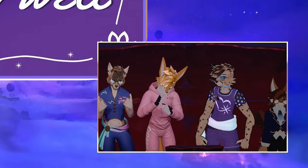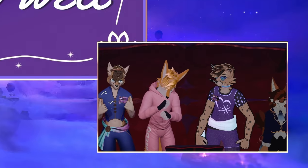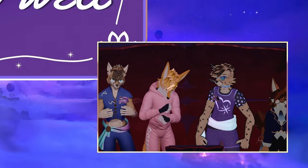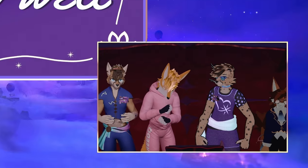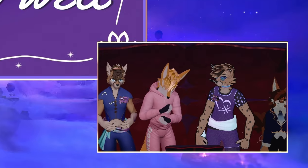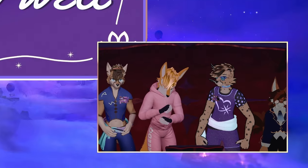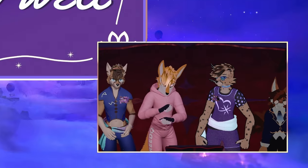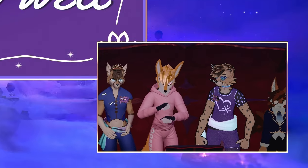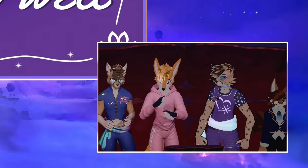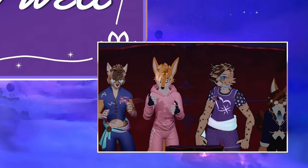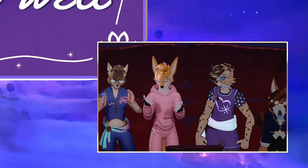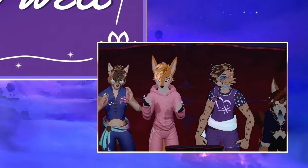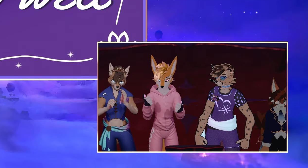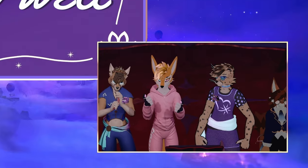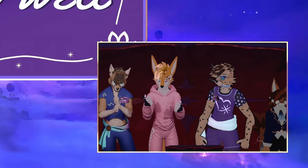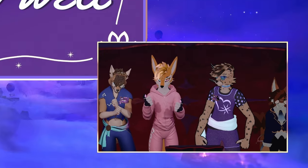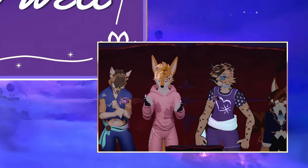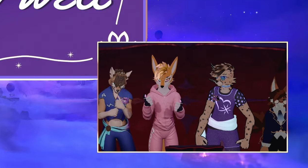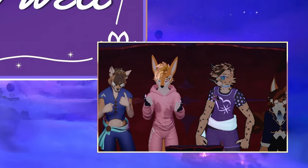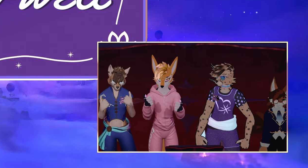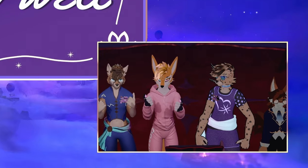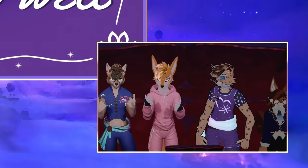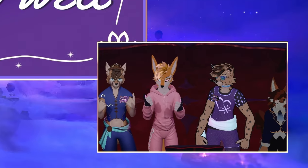Then BSL has a sign for it.